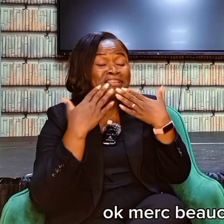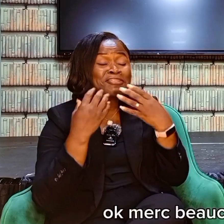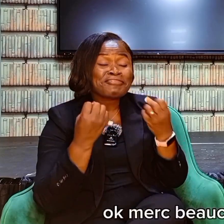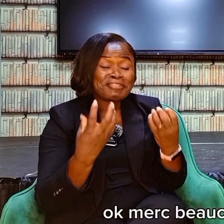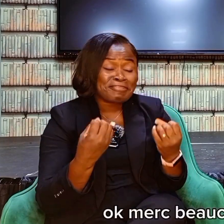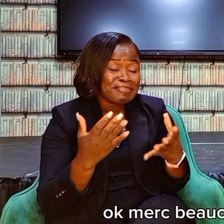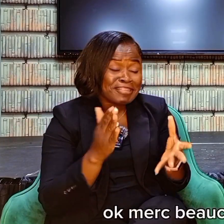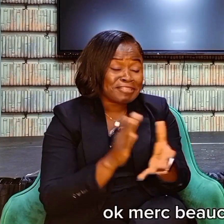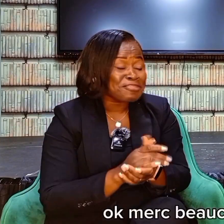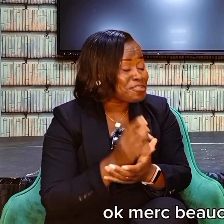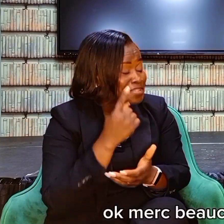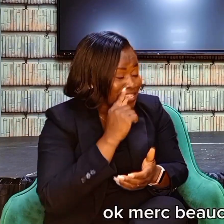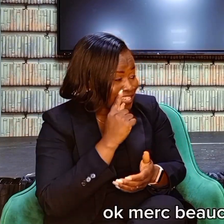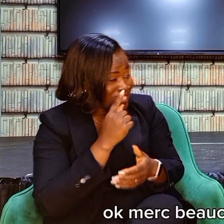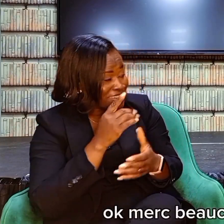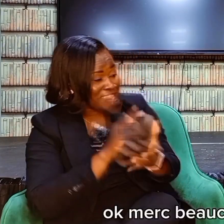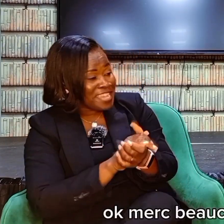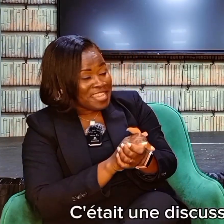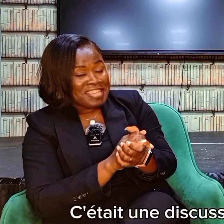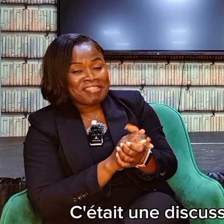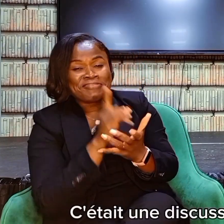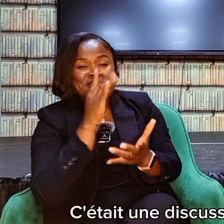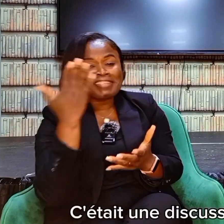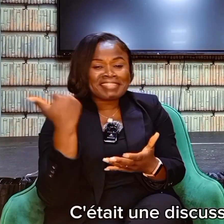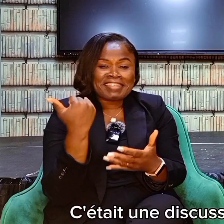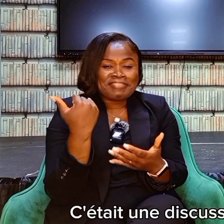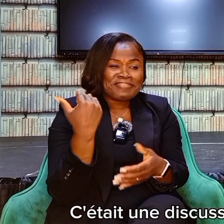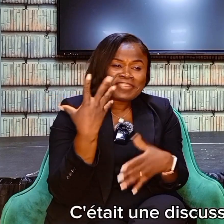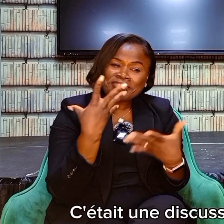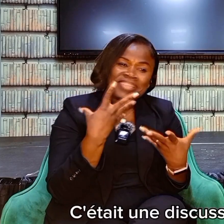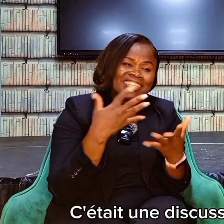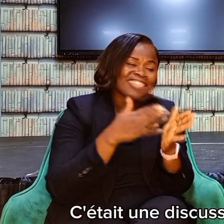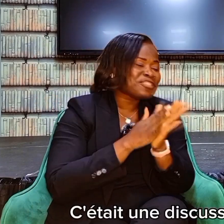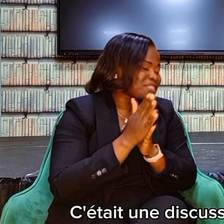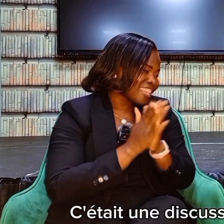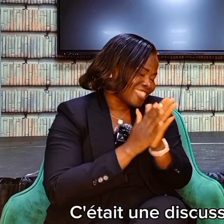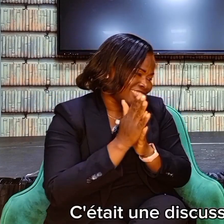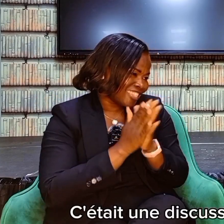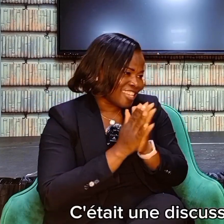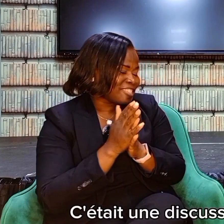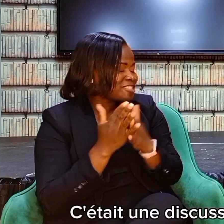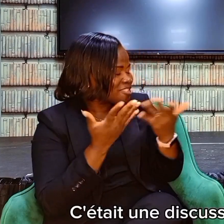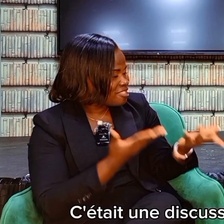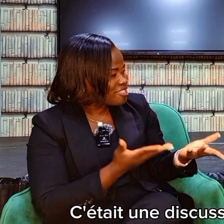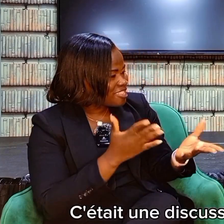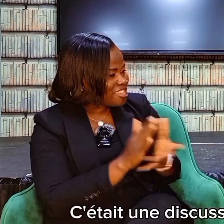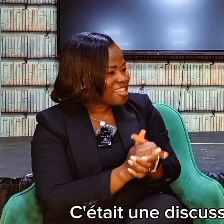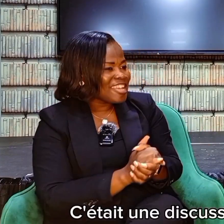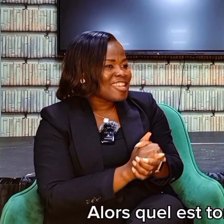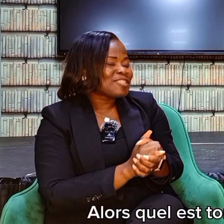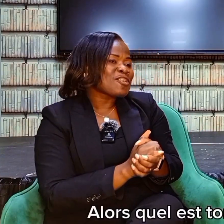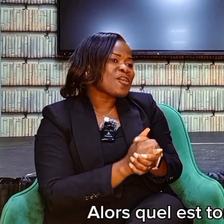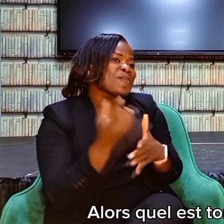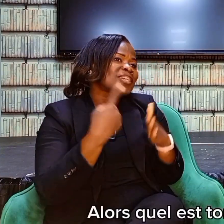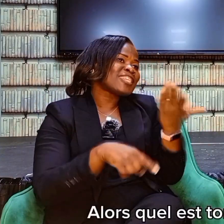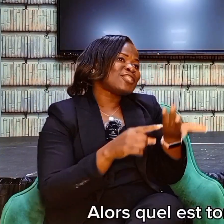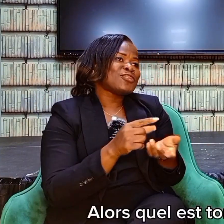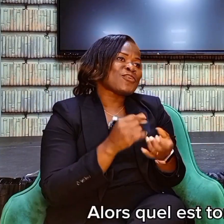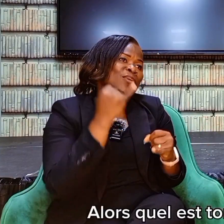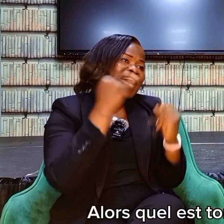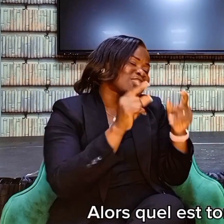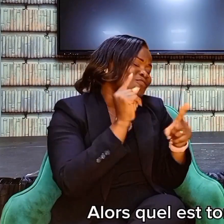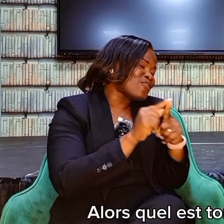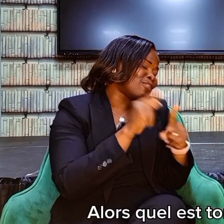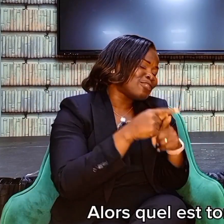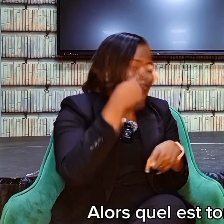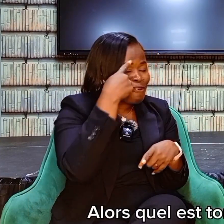Okay, thank you very much, Maureen. You're It welcome. was a very interesting talk. Yeah. So, what is